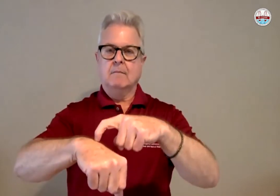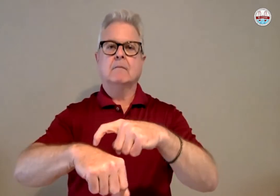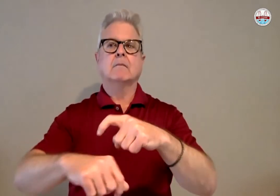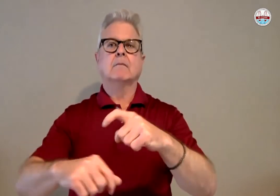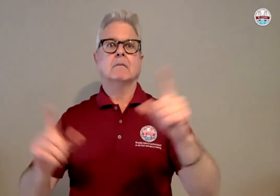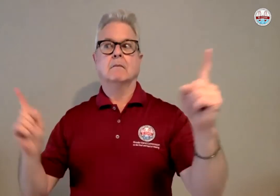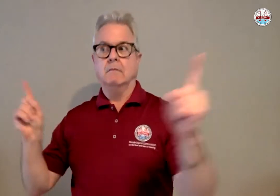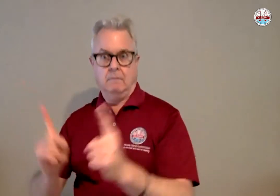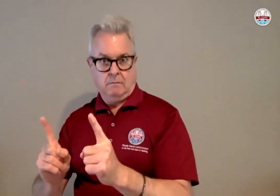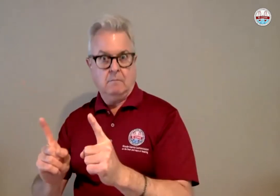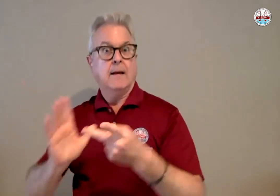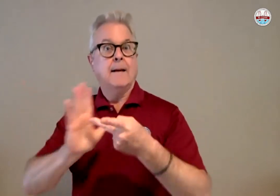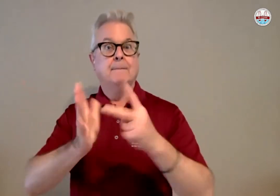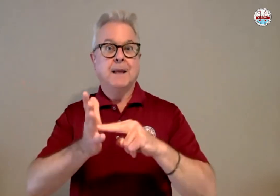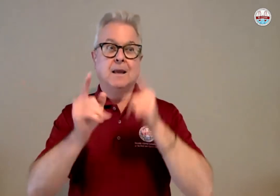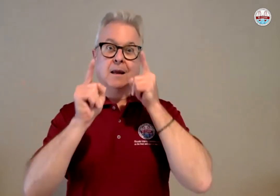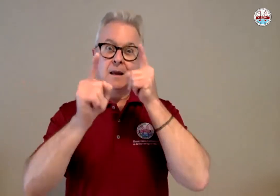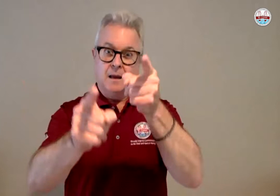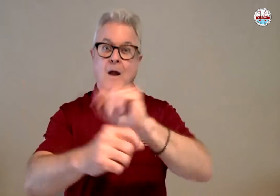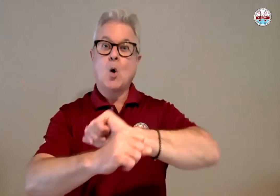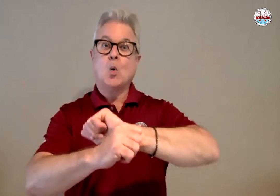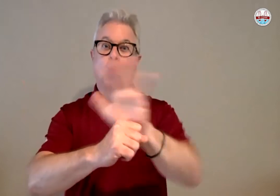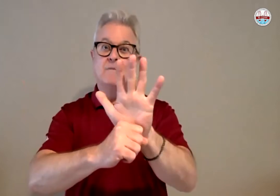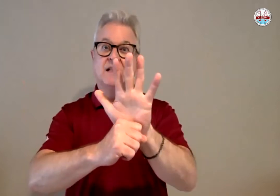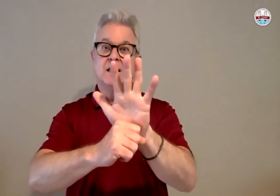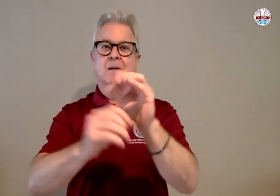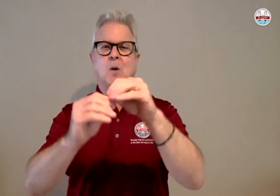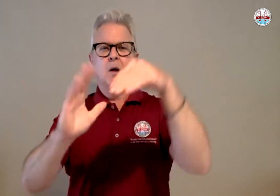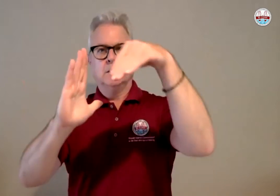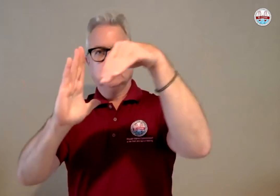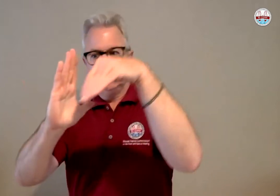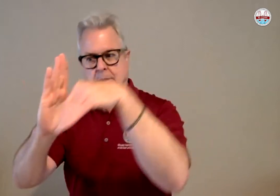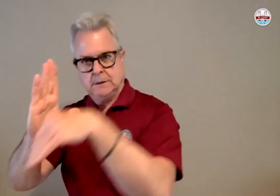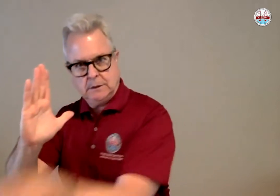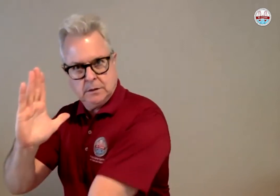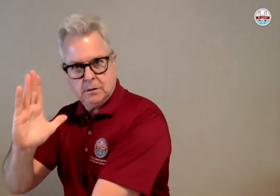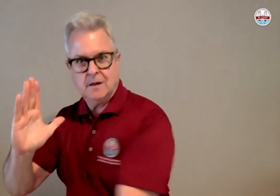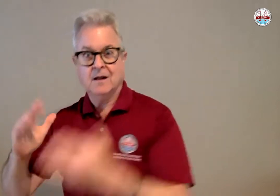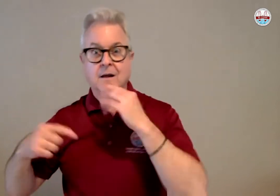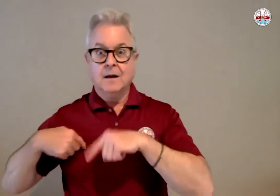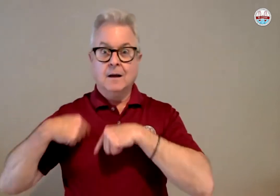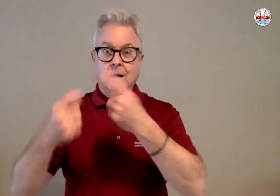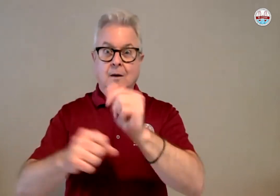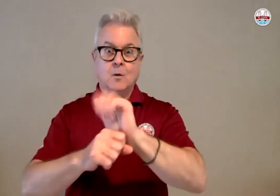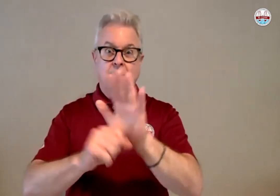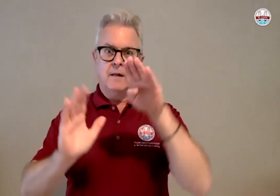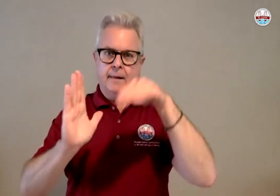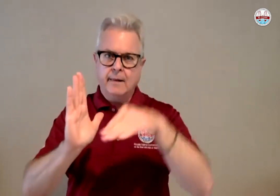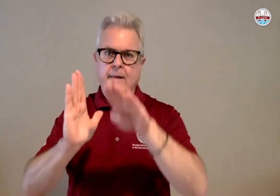time, days, in fact. So that the goal is that this would basically increase and have a better chance